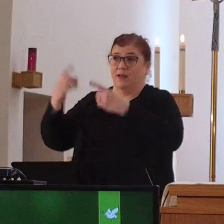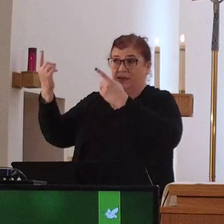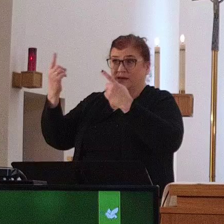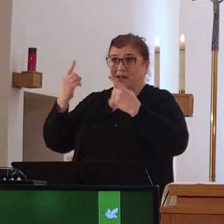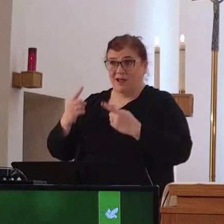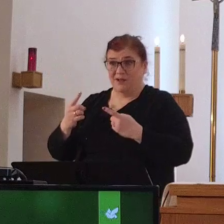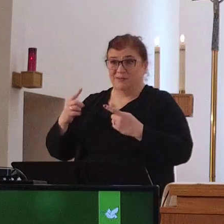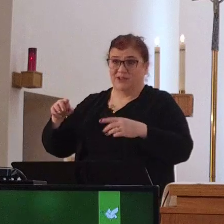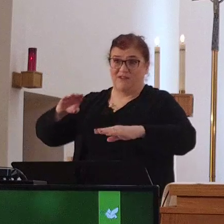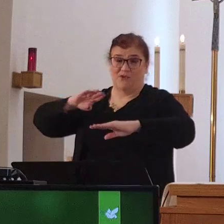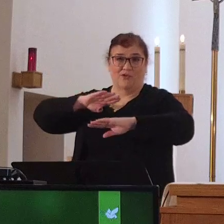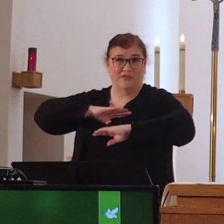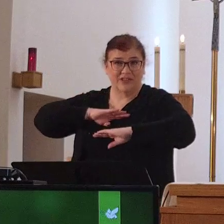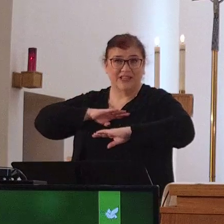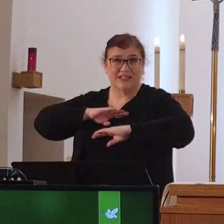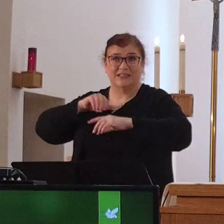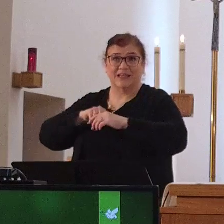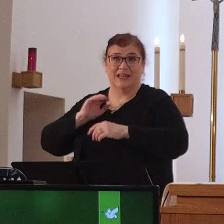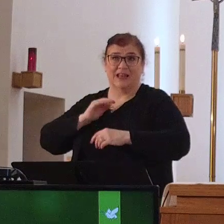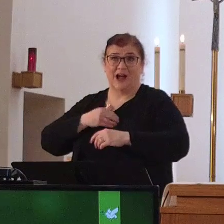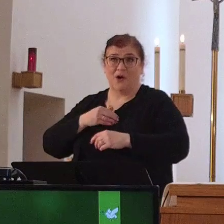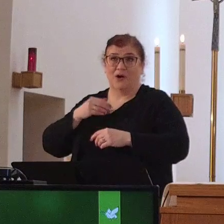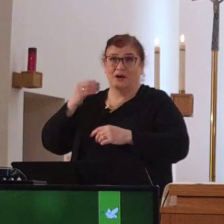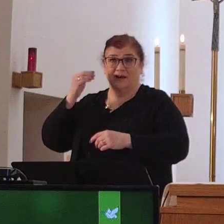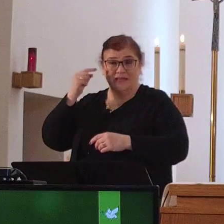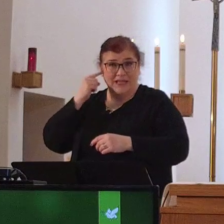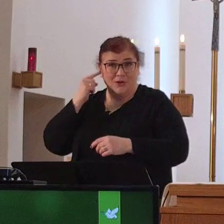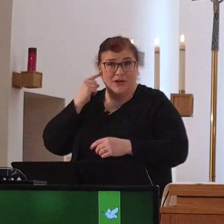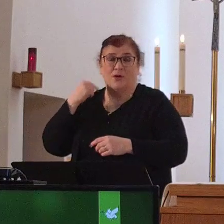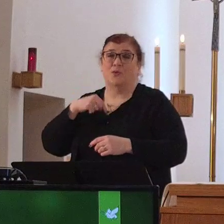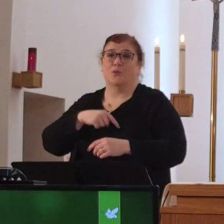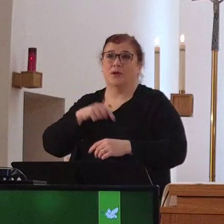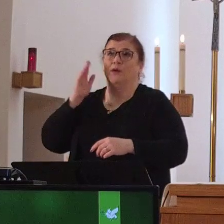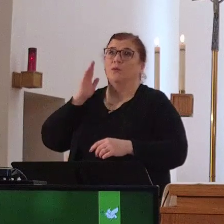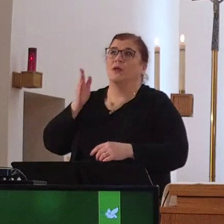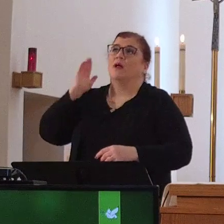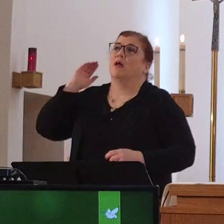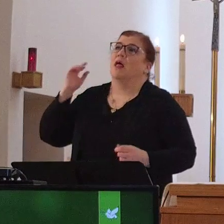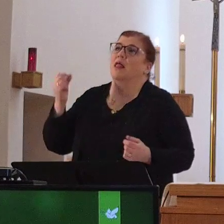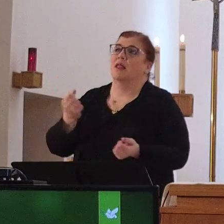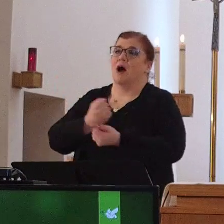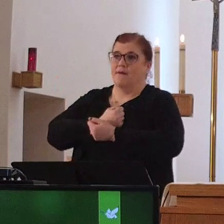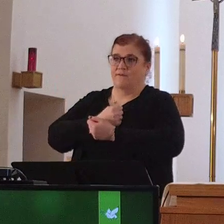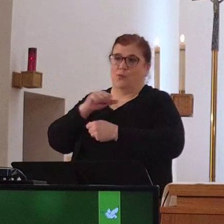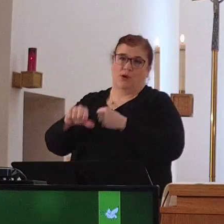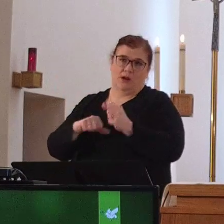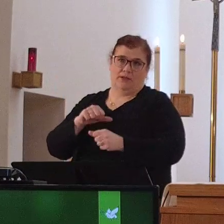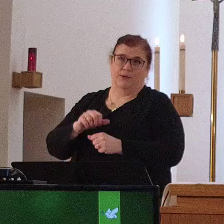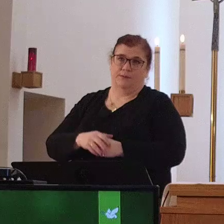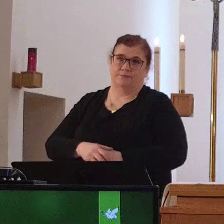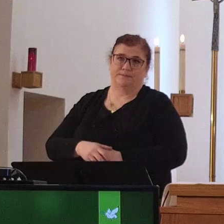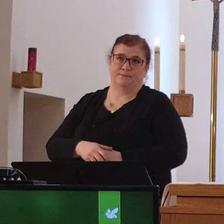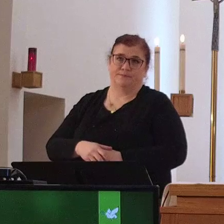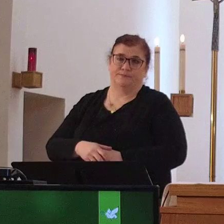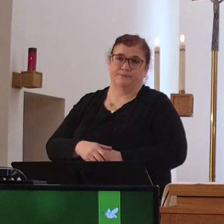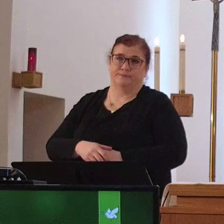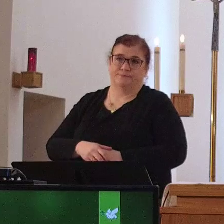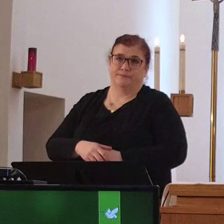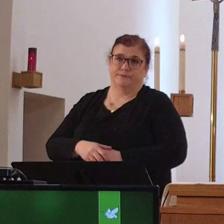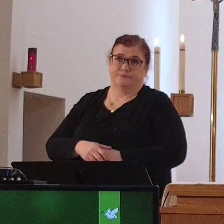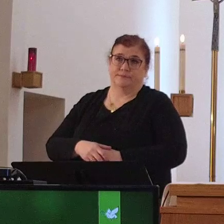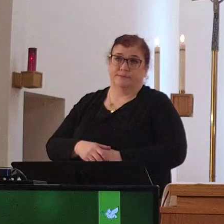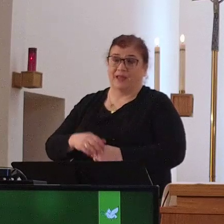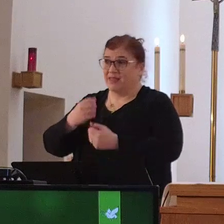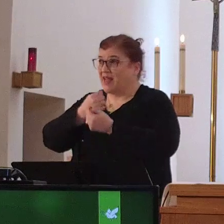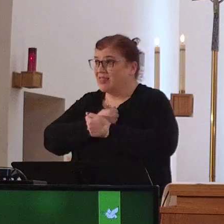comes and is fulfilled in our hearing. We will love one another. And